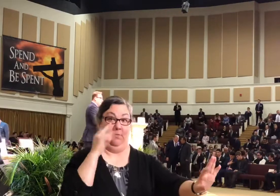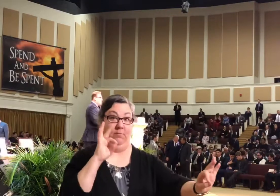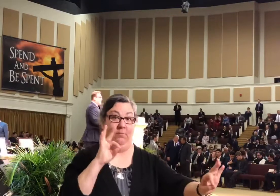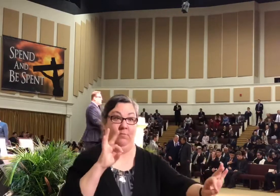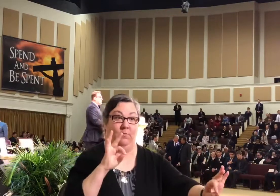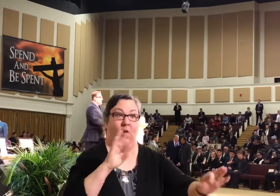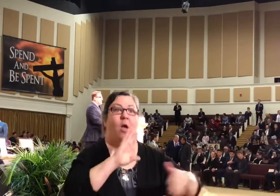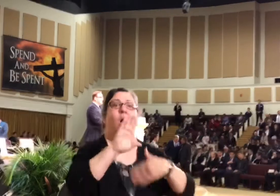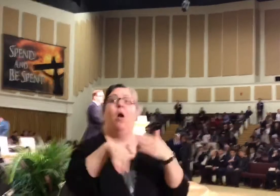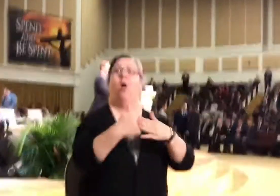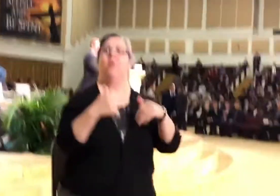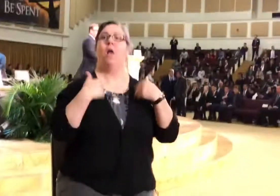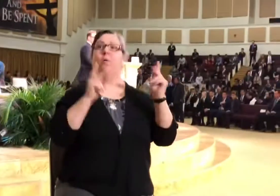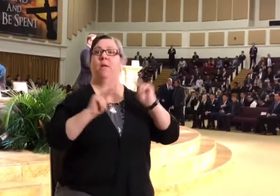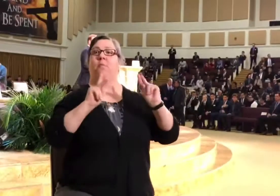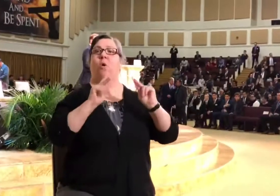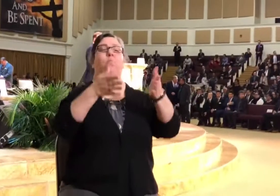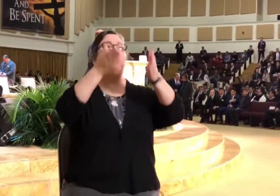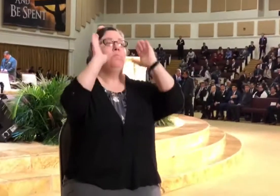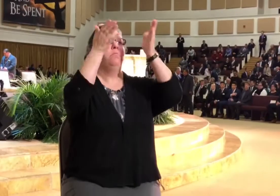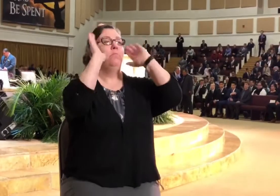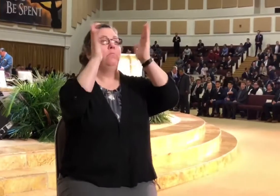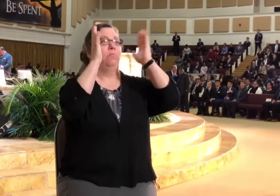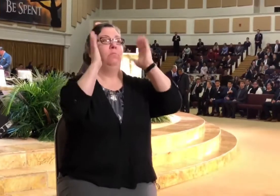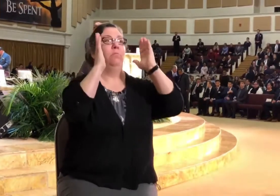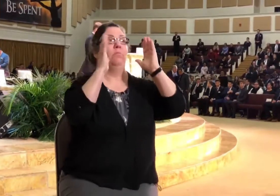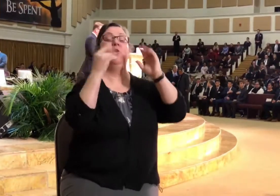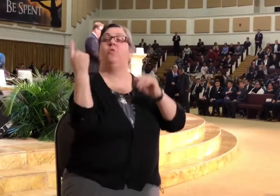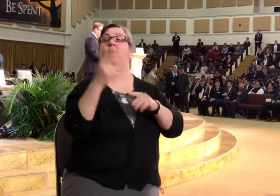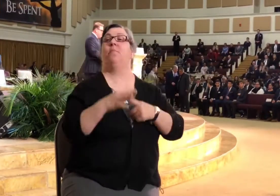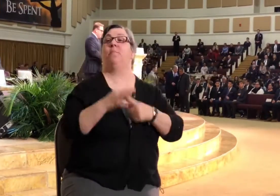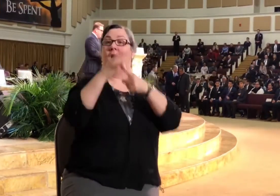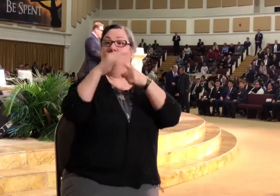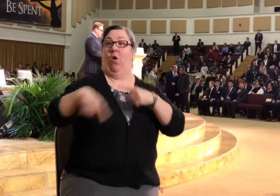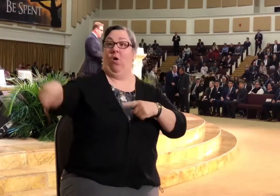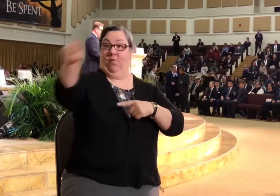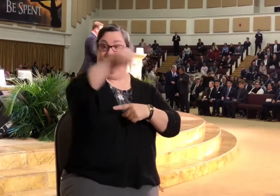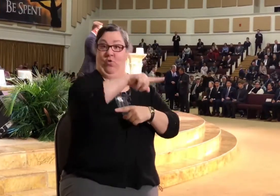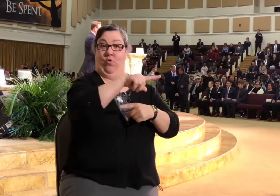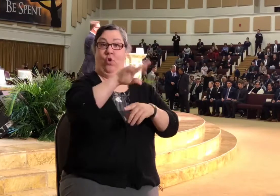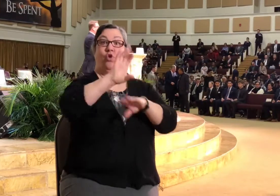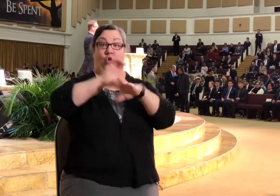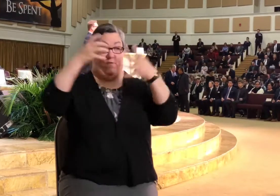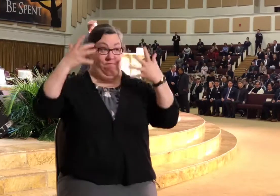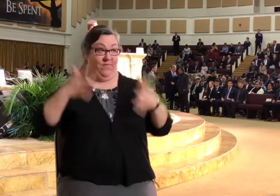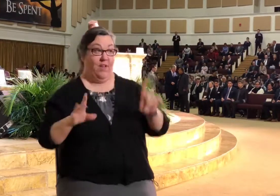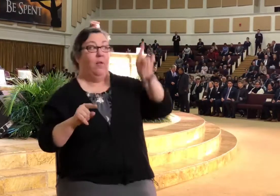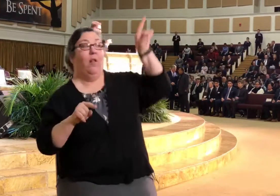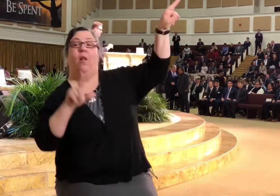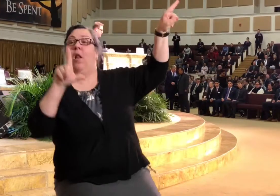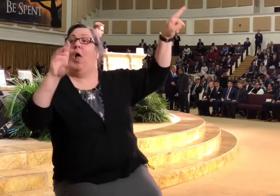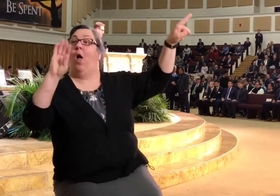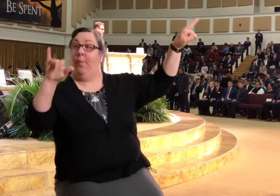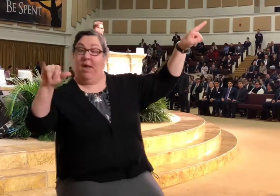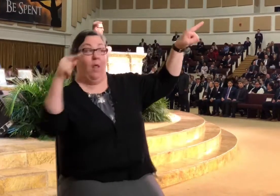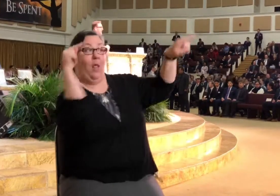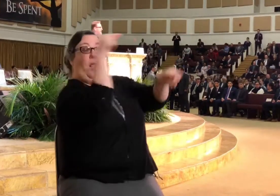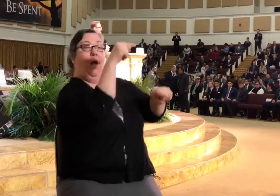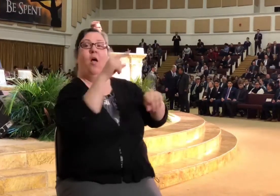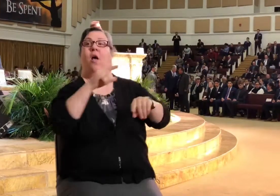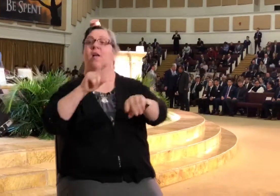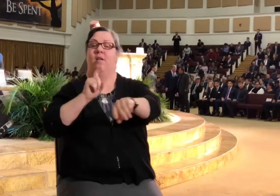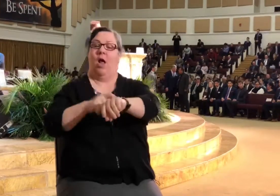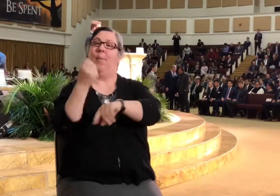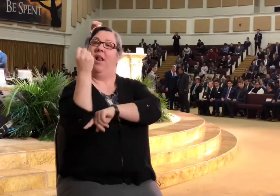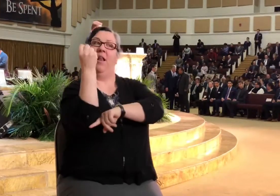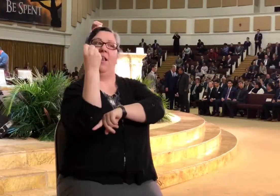All of the young people, please pay attention. We've got something special for you tonight. Following service in the lobby from 11 until 2